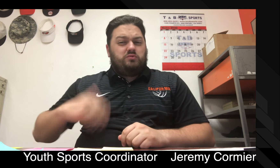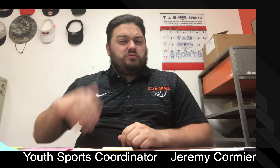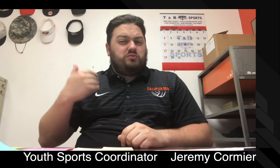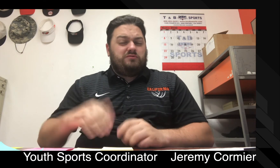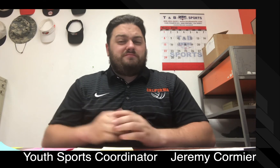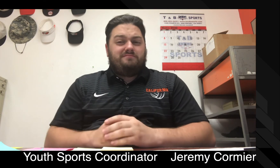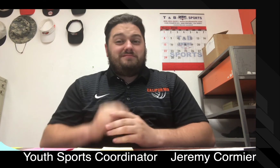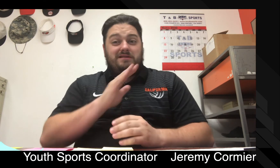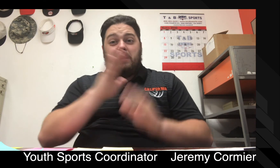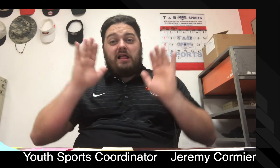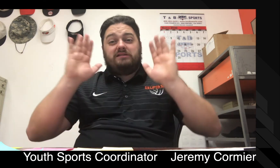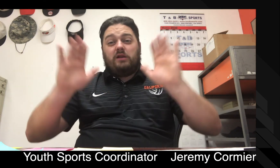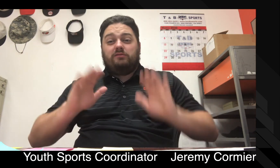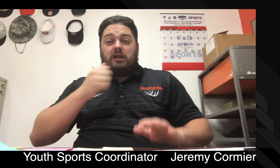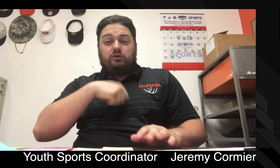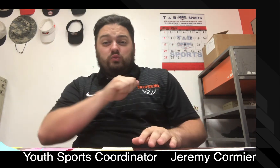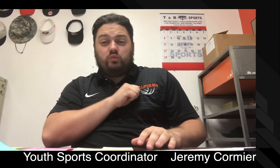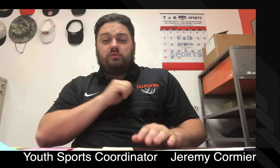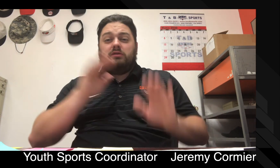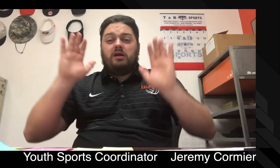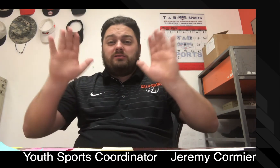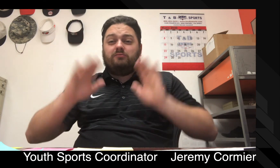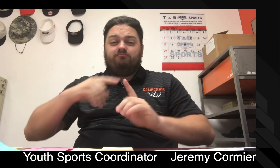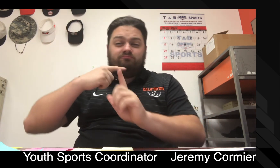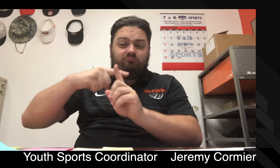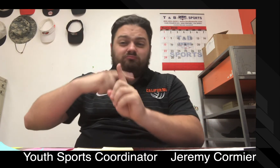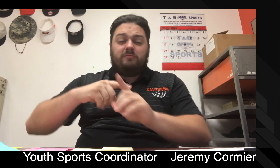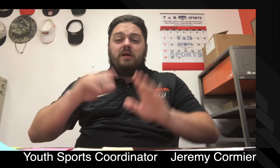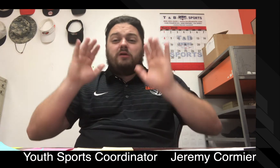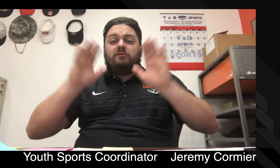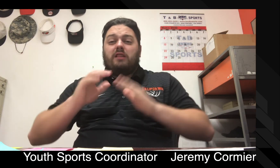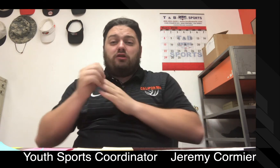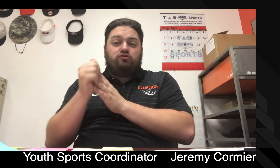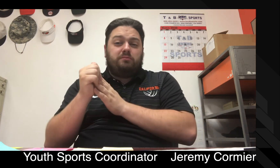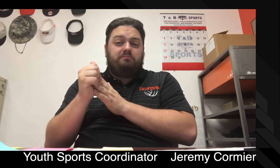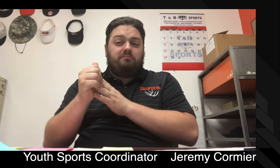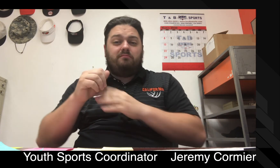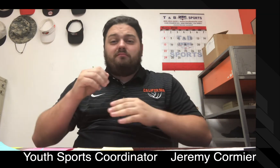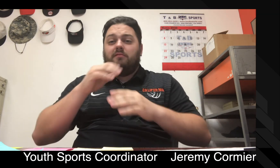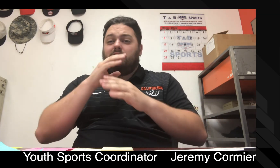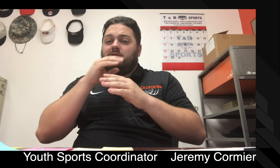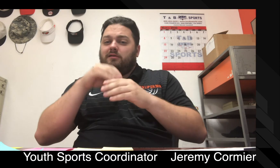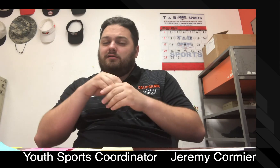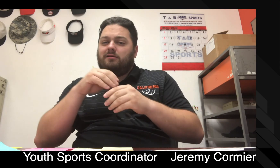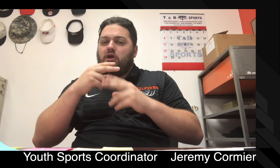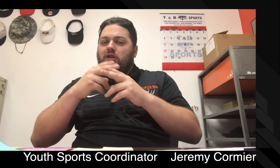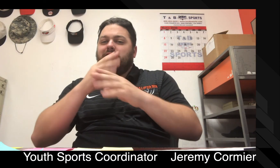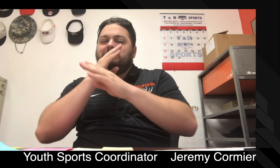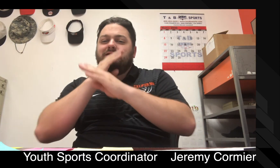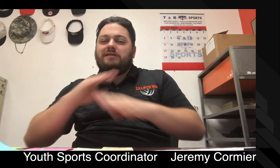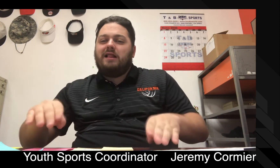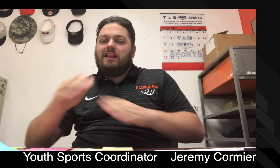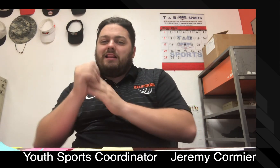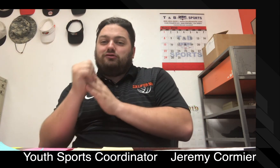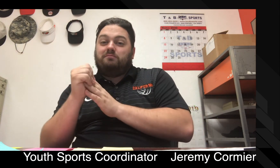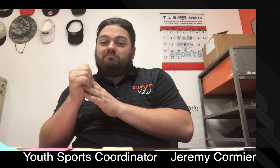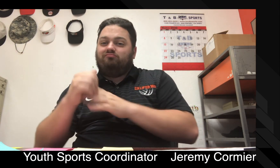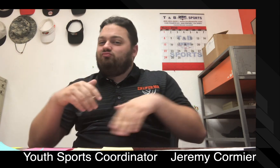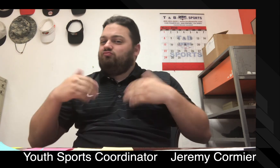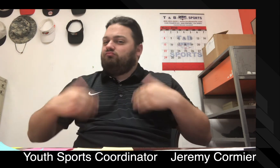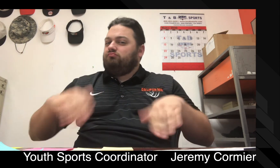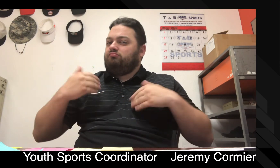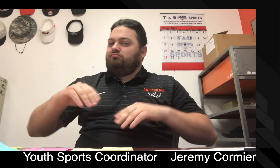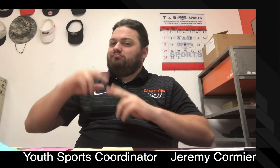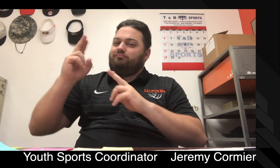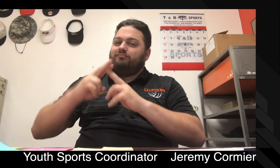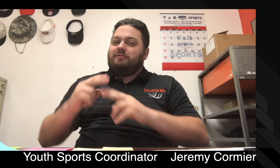hard. Wow. Outstanding attitude, positive leadership. He's a